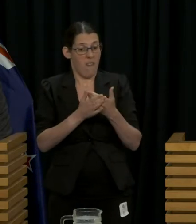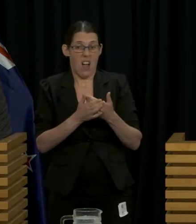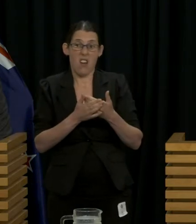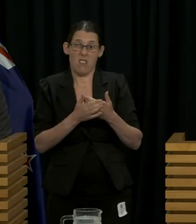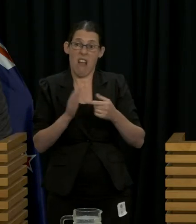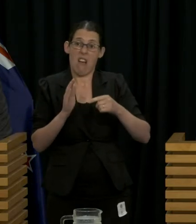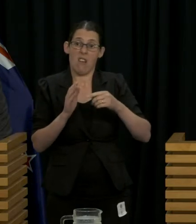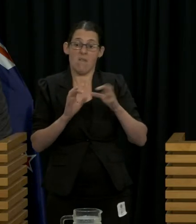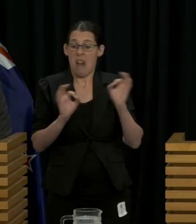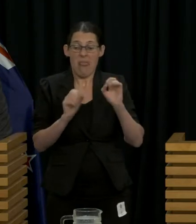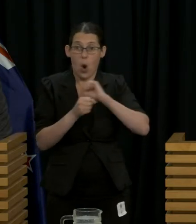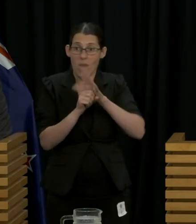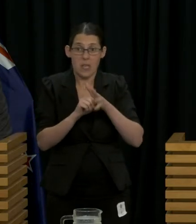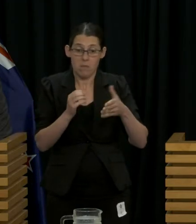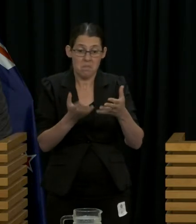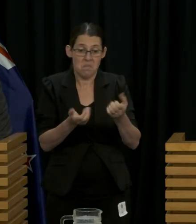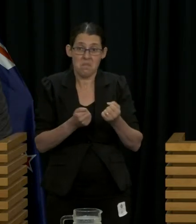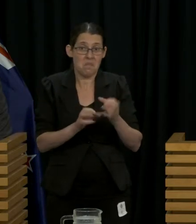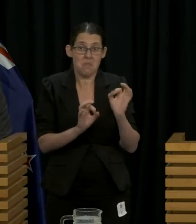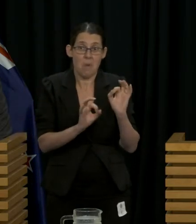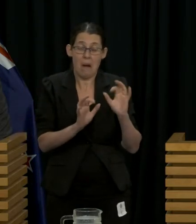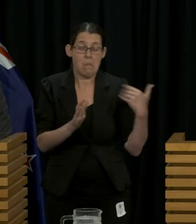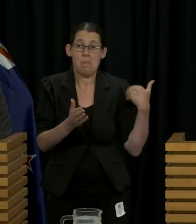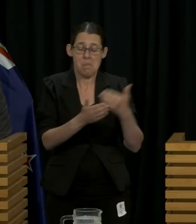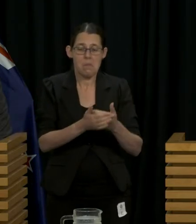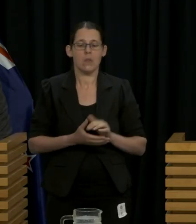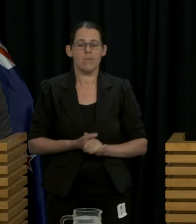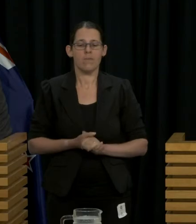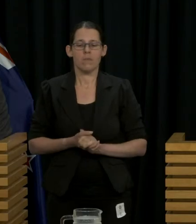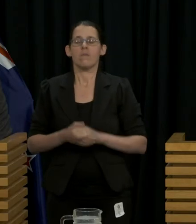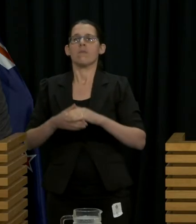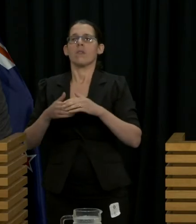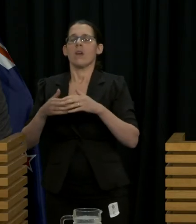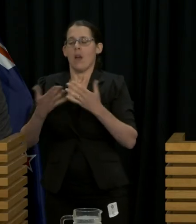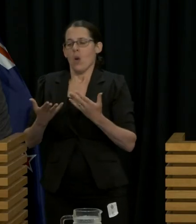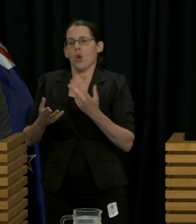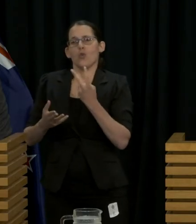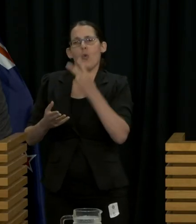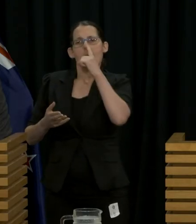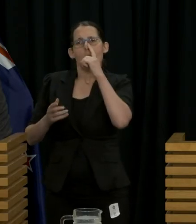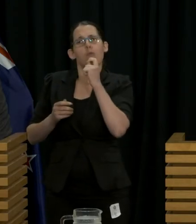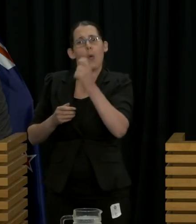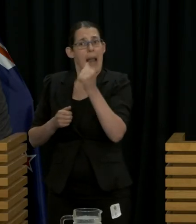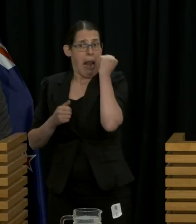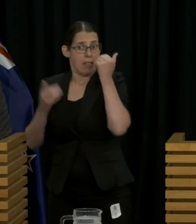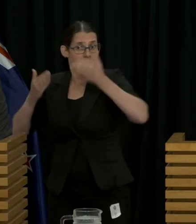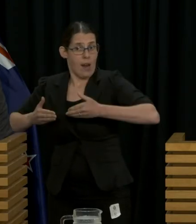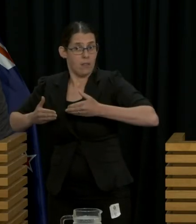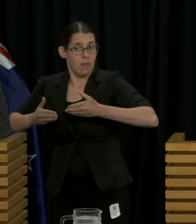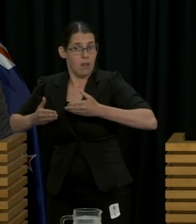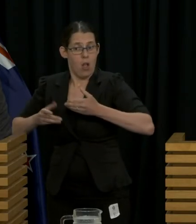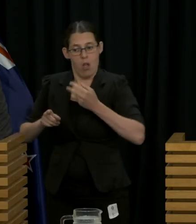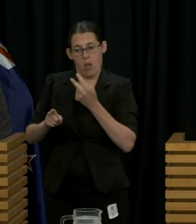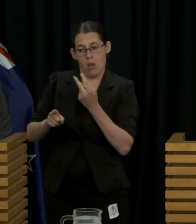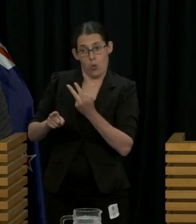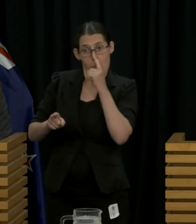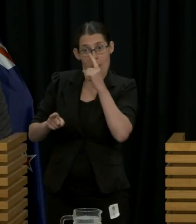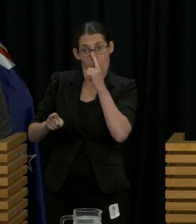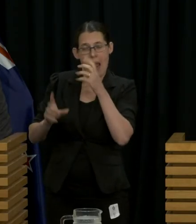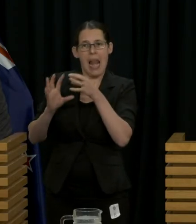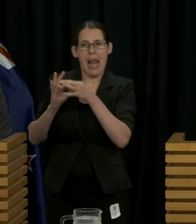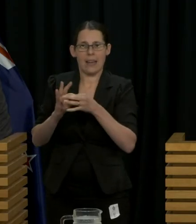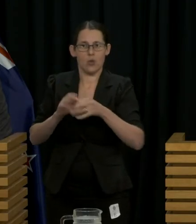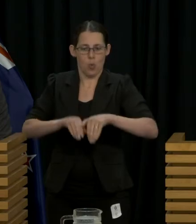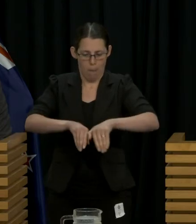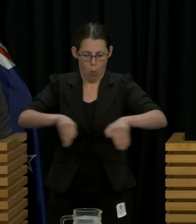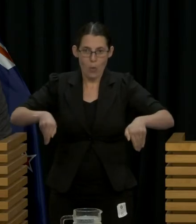tested. Now to the 2 cases that we reported last evening. These 2 people are linked to the border who have tested positive and